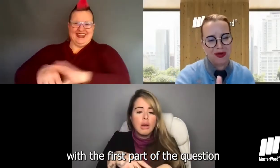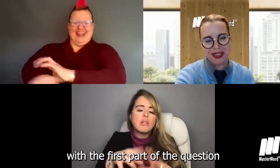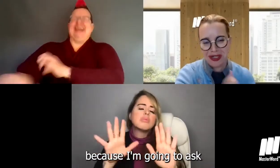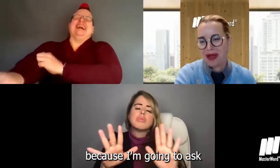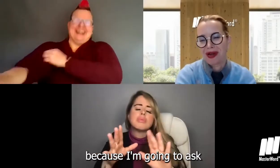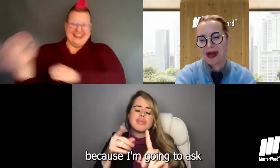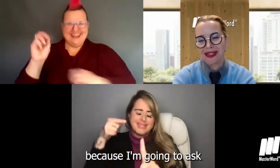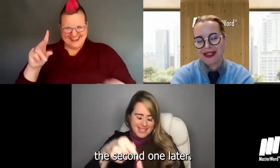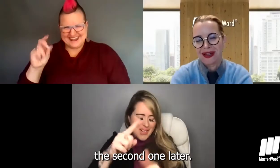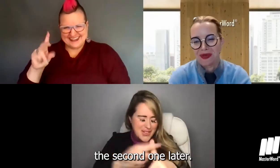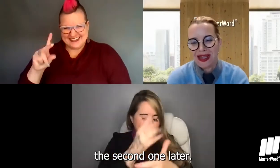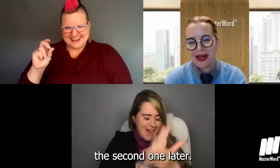question, because I'm going to ask the second one later.